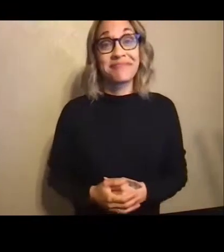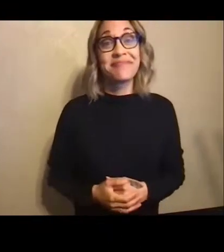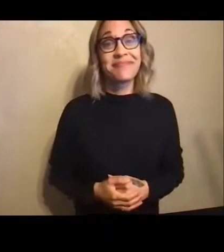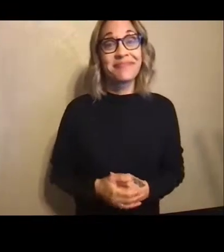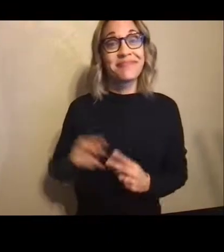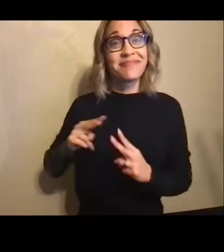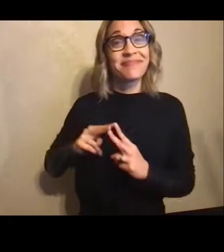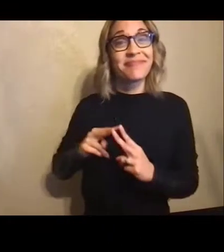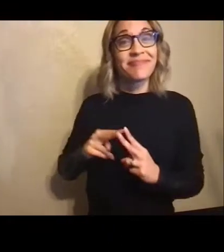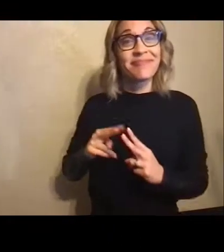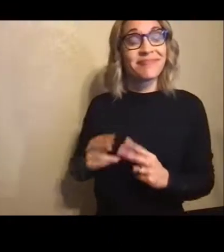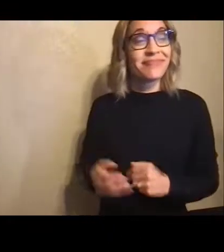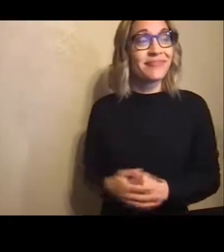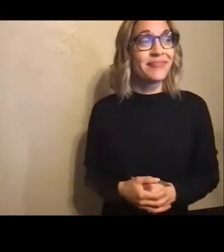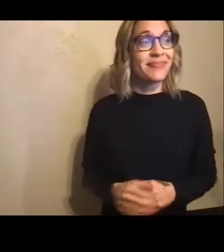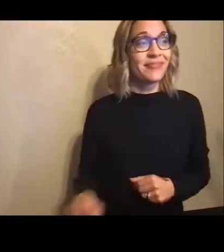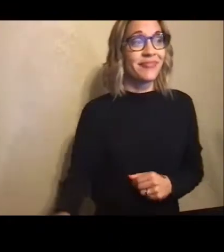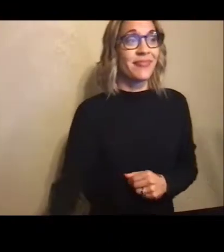Go for it.